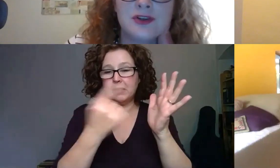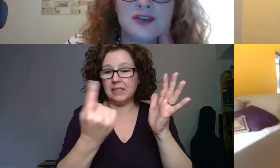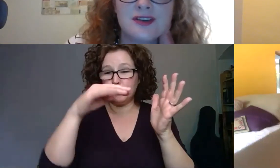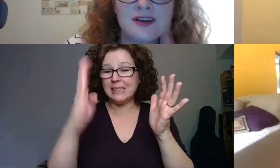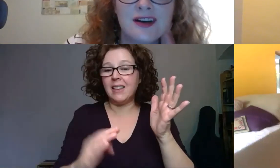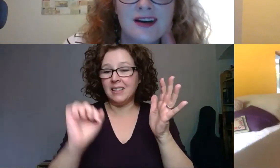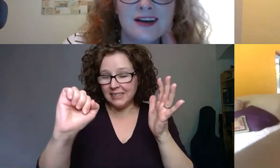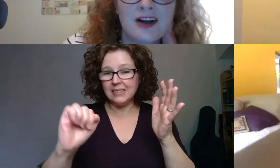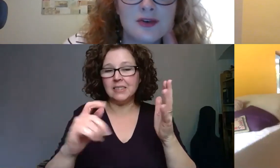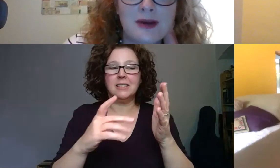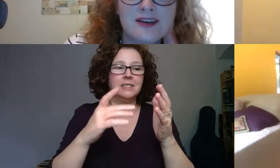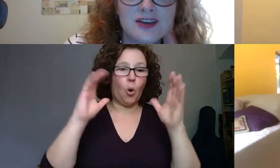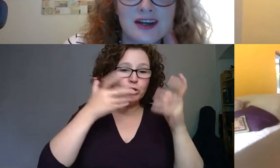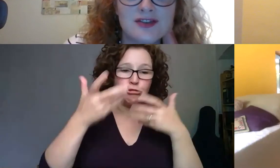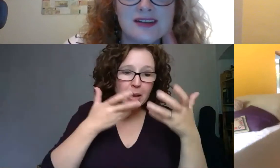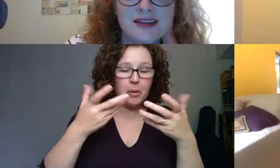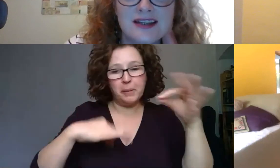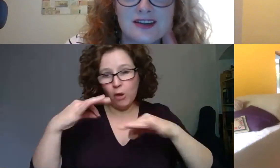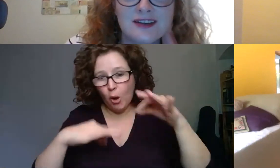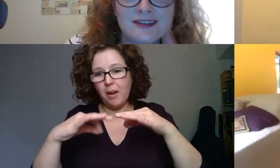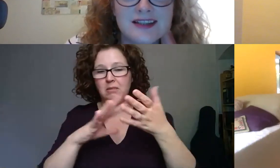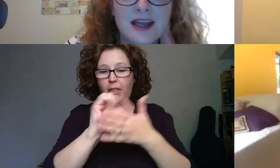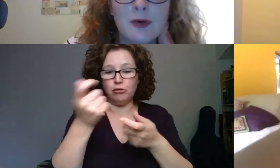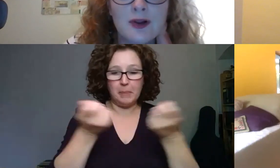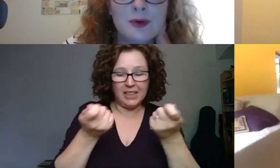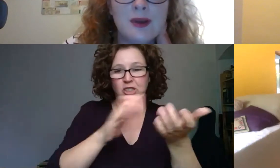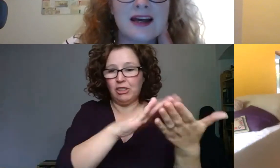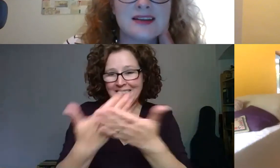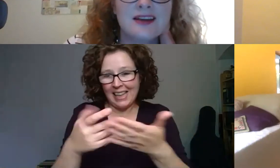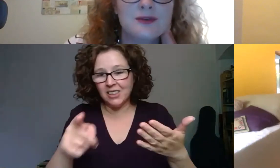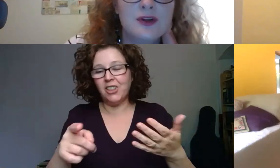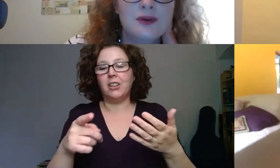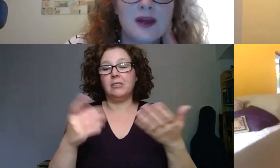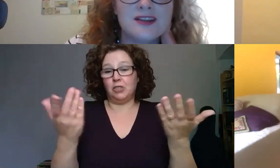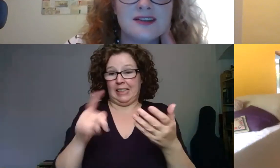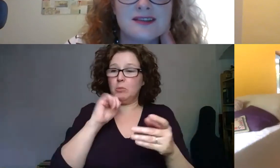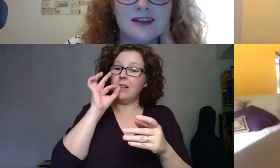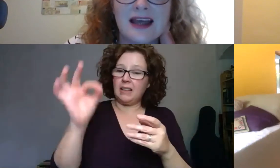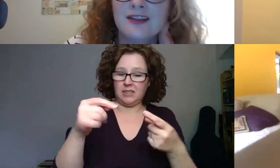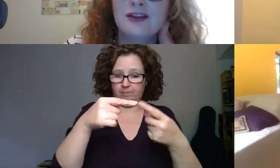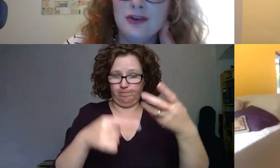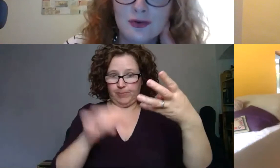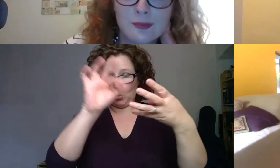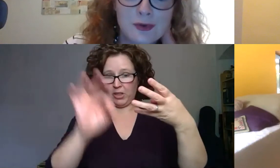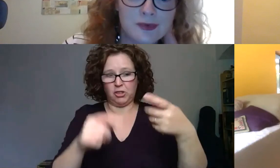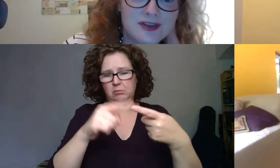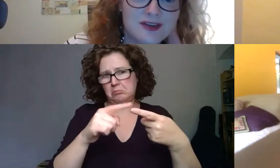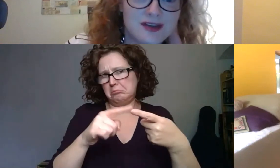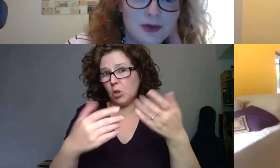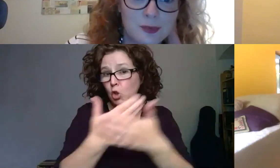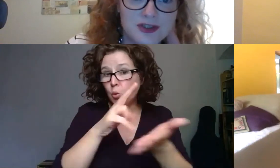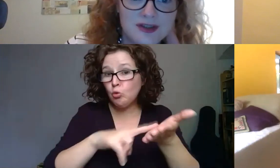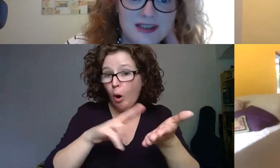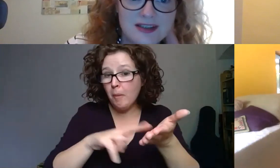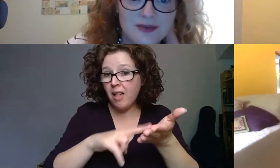describer, producer, cultural manager, and translator. Today, Paula will be asking the following questions. Can the new normal